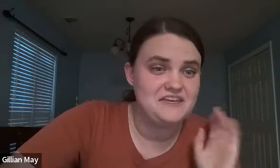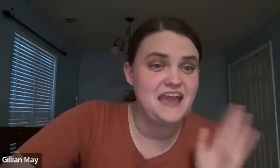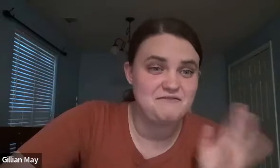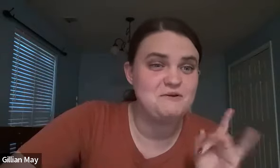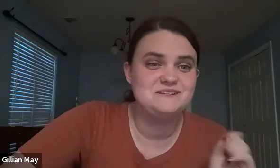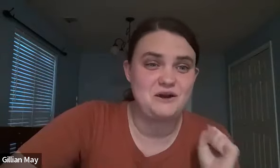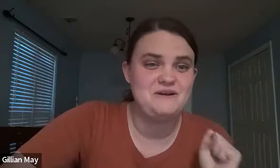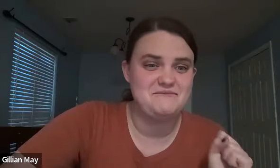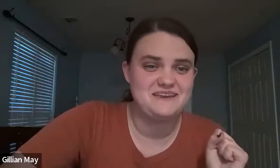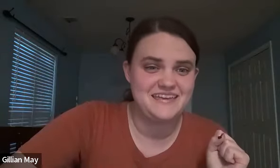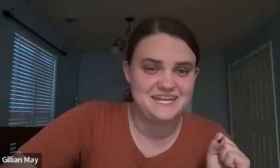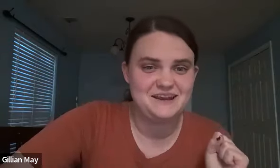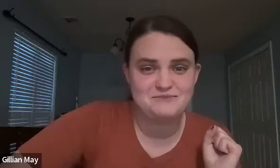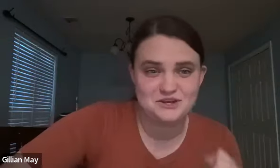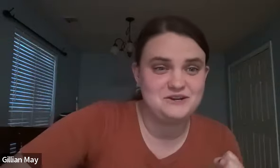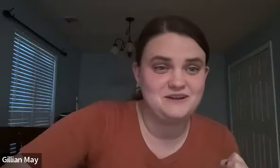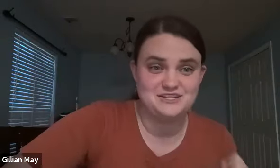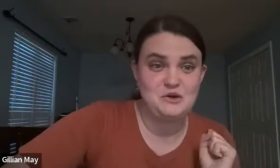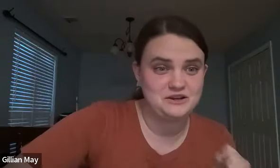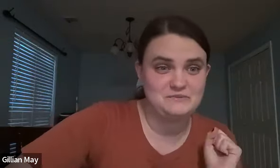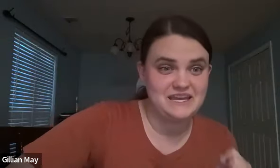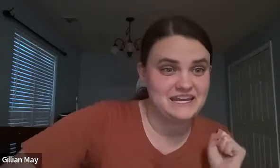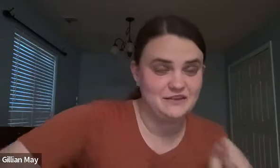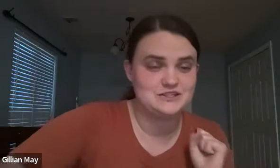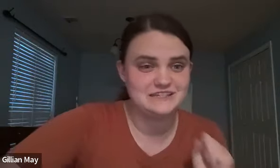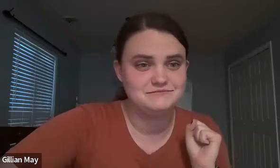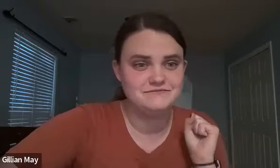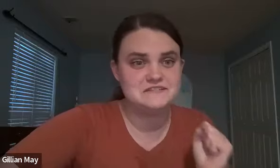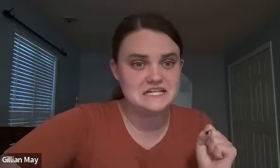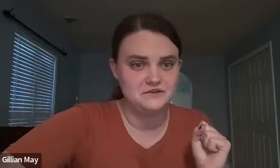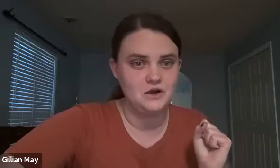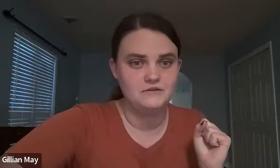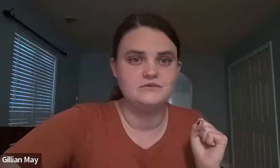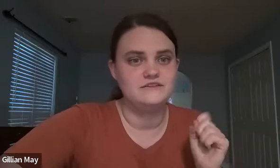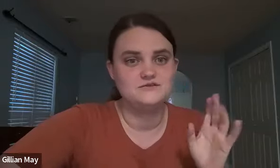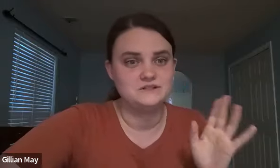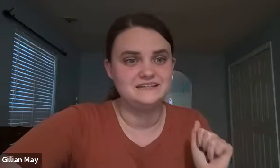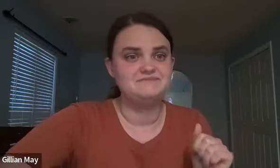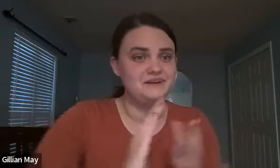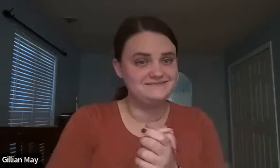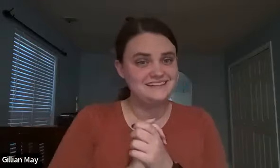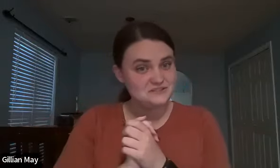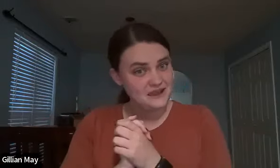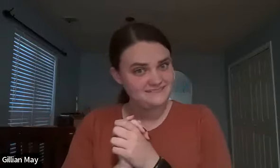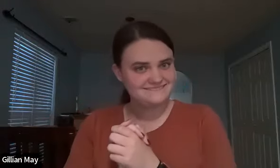think everyone was okay being hidden. I'm sorry, you guys, you aren't going to be hidden. There's like 15 of y'all. Really, there's 14, but it's okay.